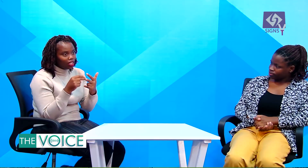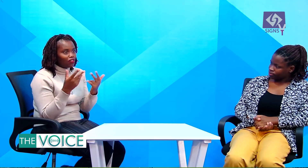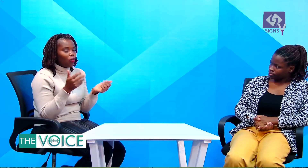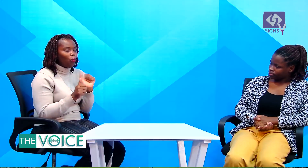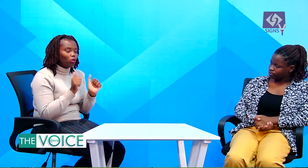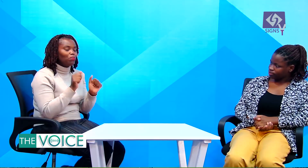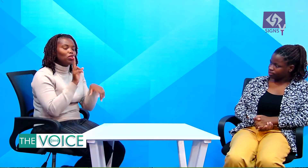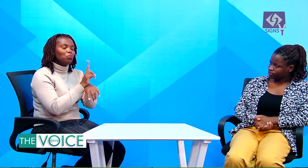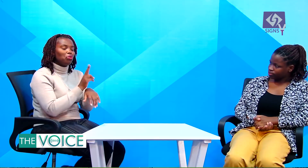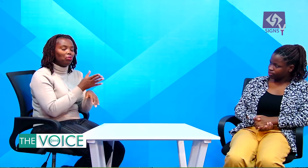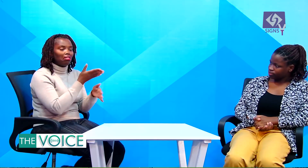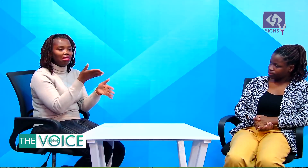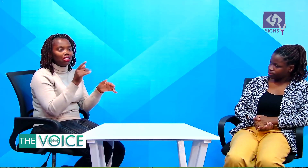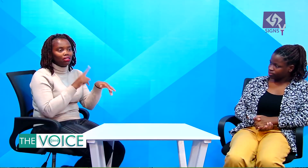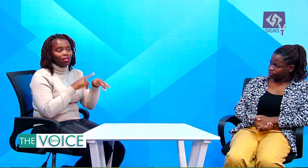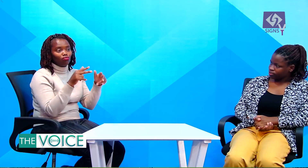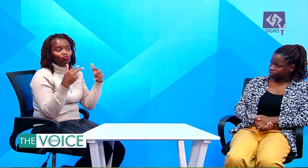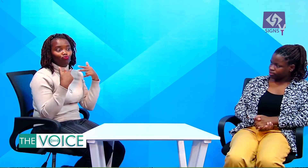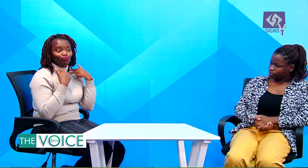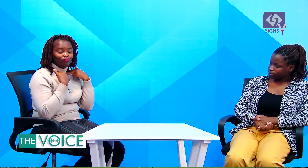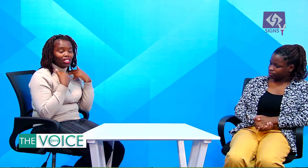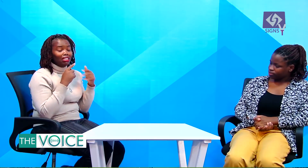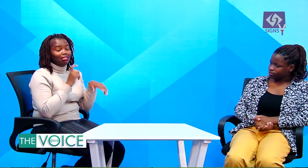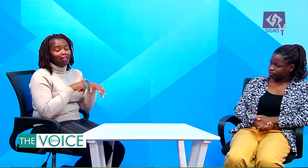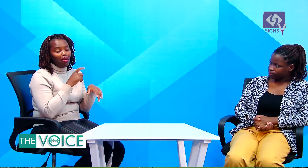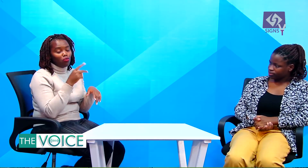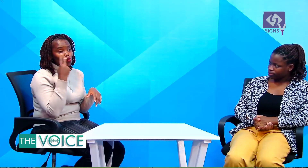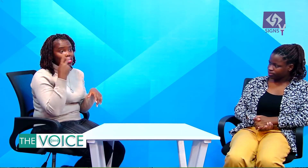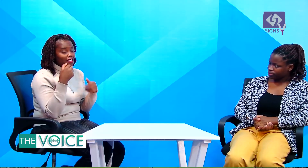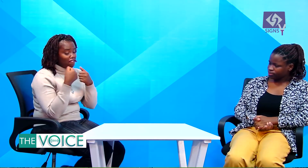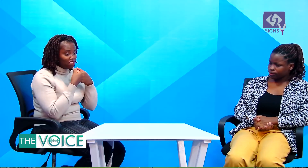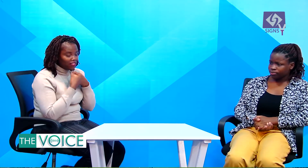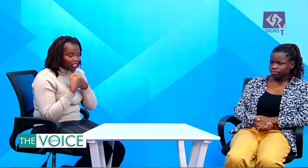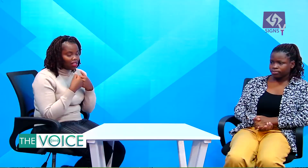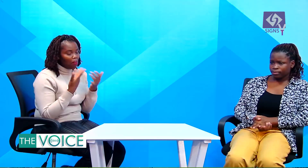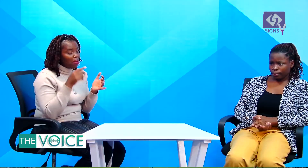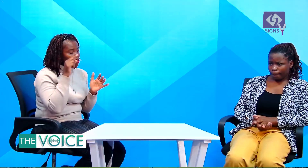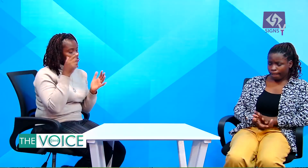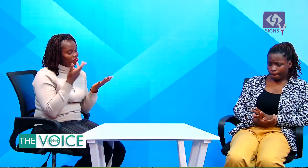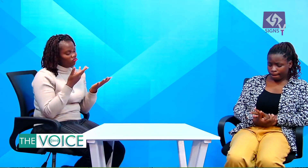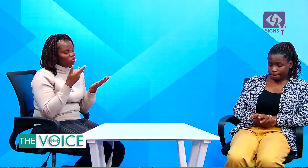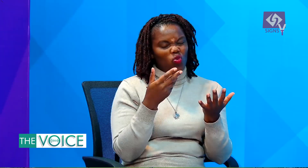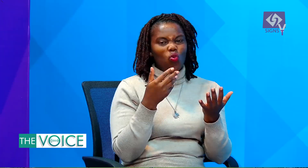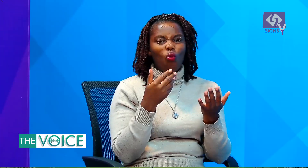She has talked about the options that you have when you get stuck.